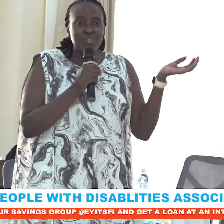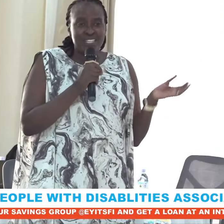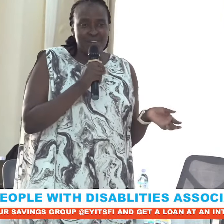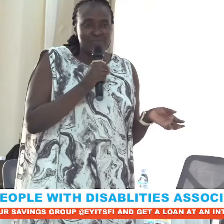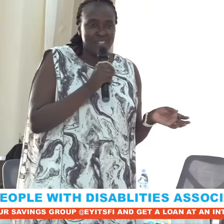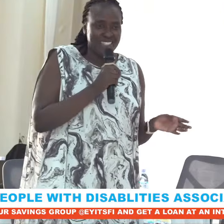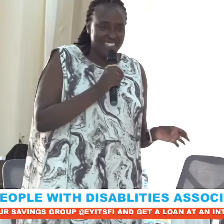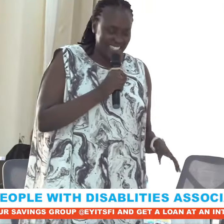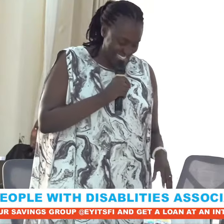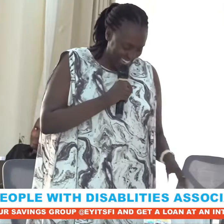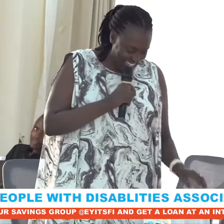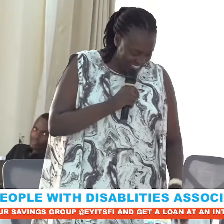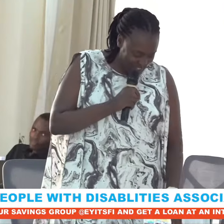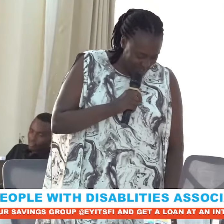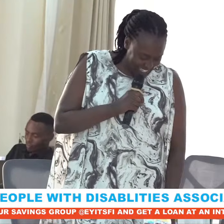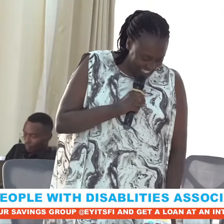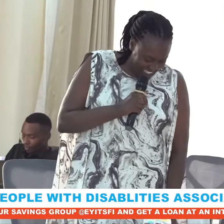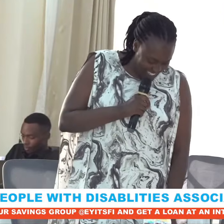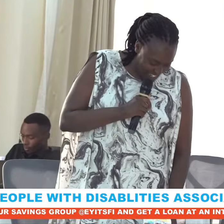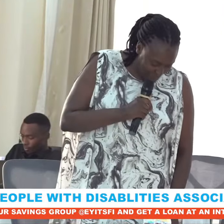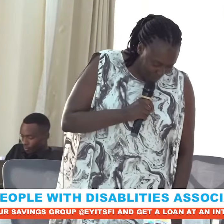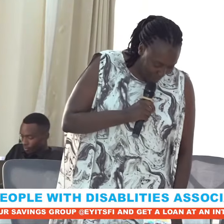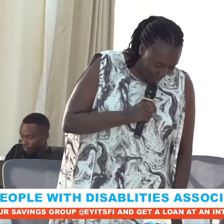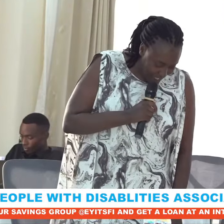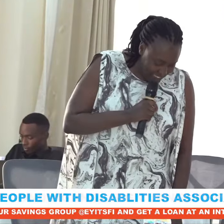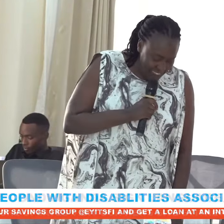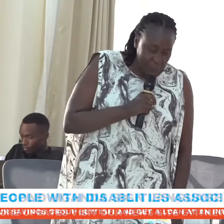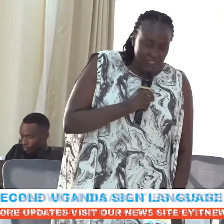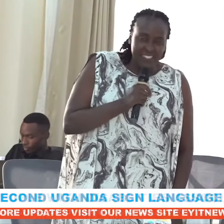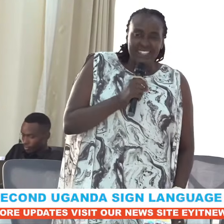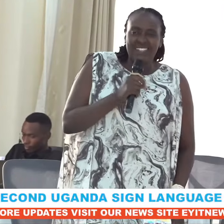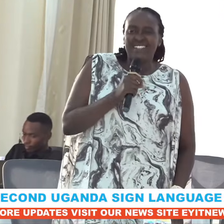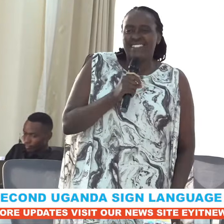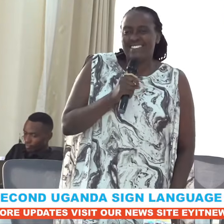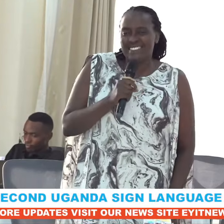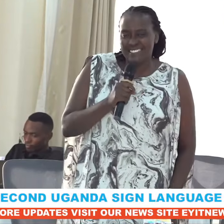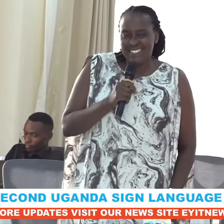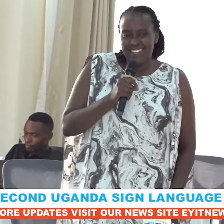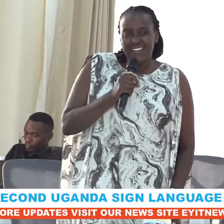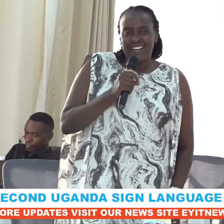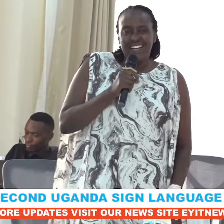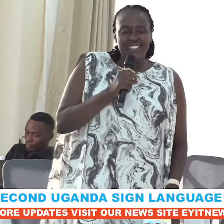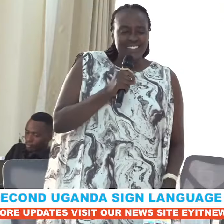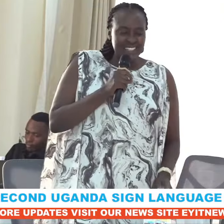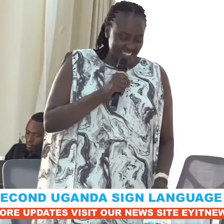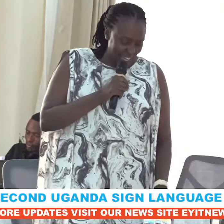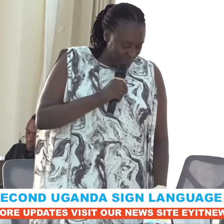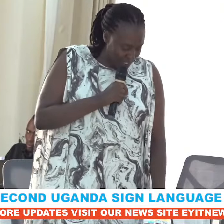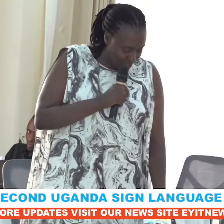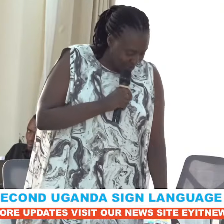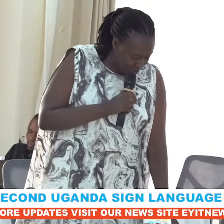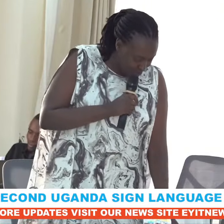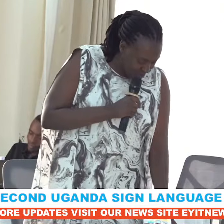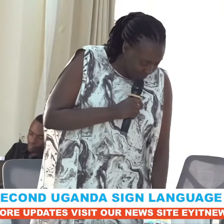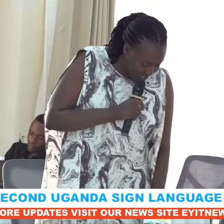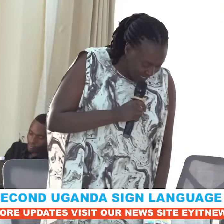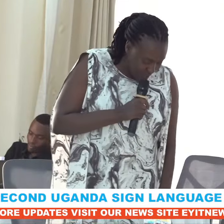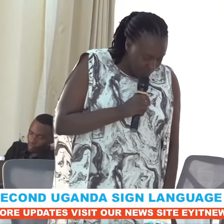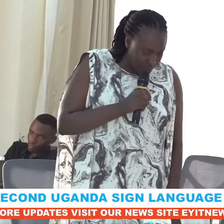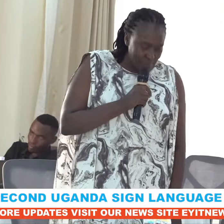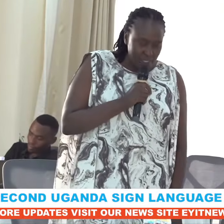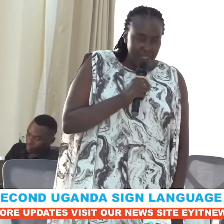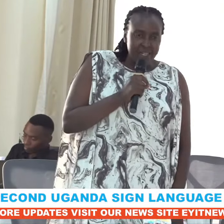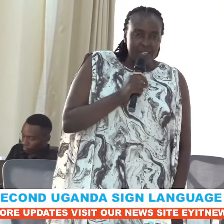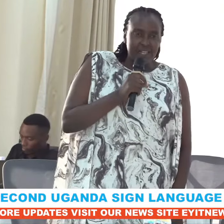forgot everything I learned on that day. So I think next time I should do better.